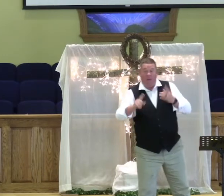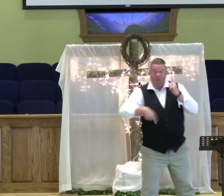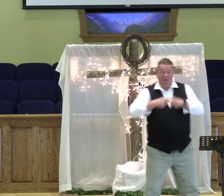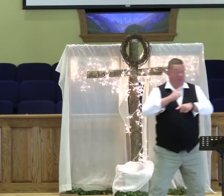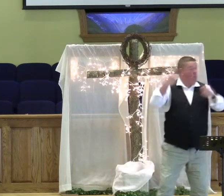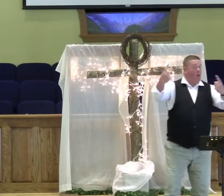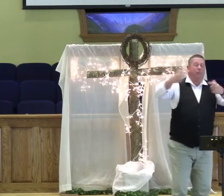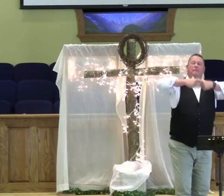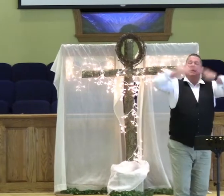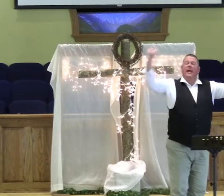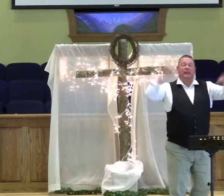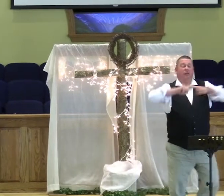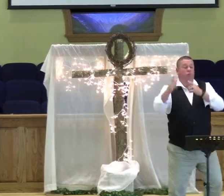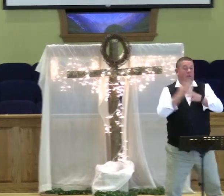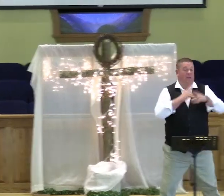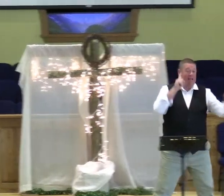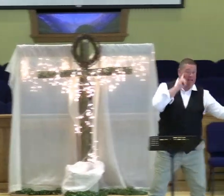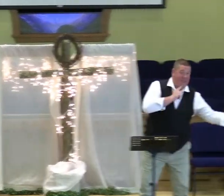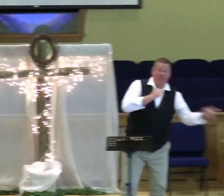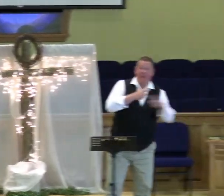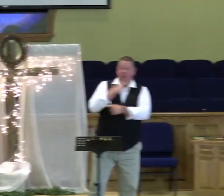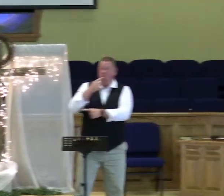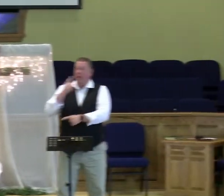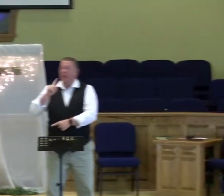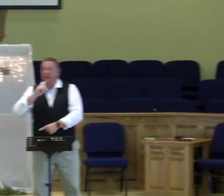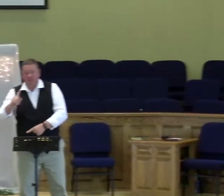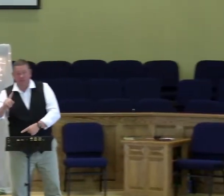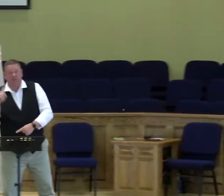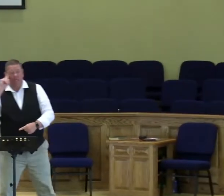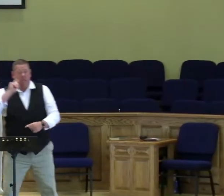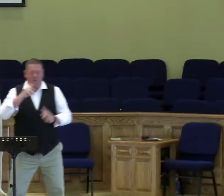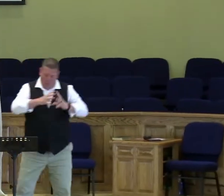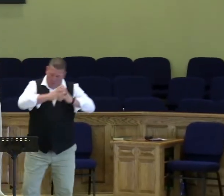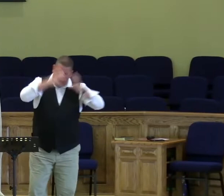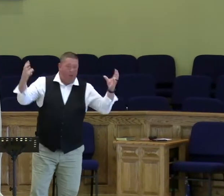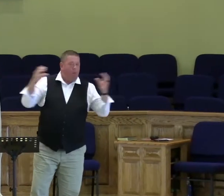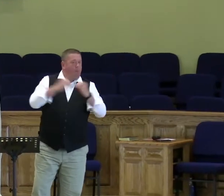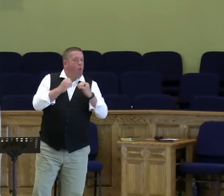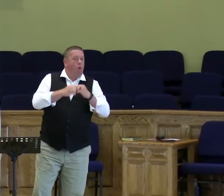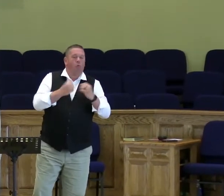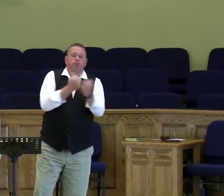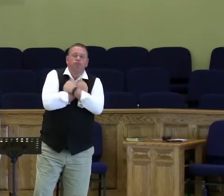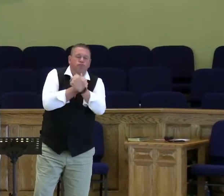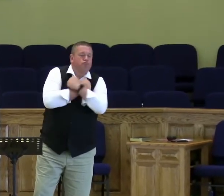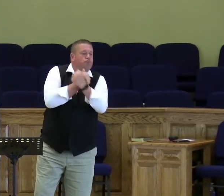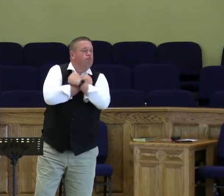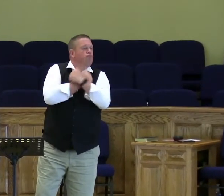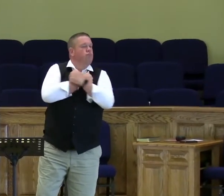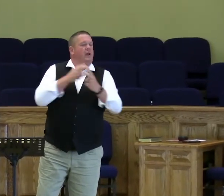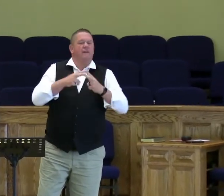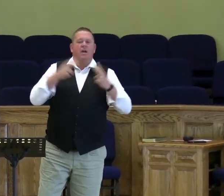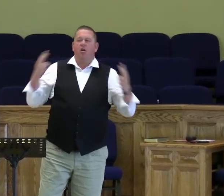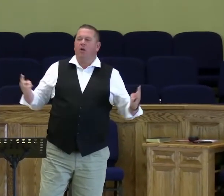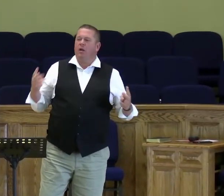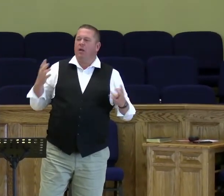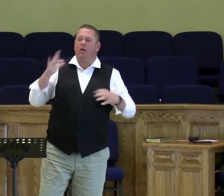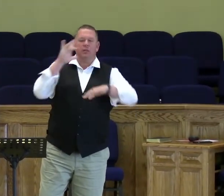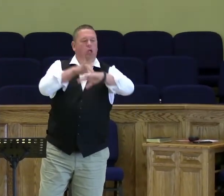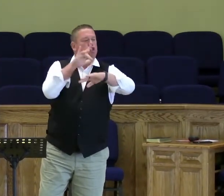One thing about one big difference between the deaf and the hearing is the deaf are a lot more, you know, touchy,